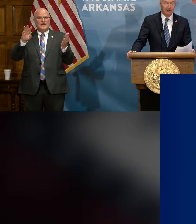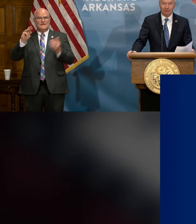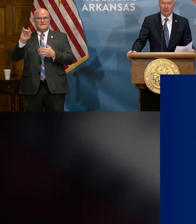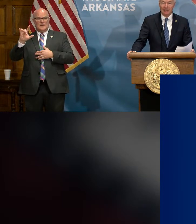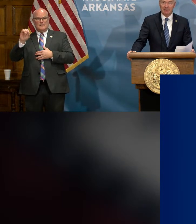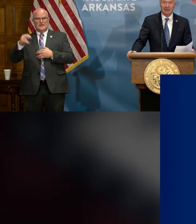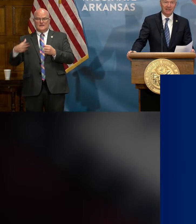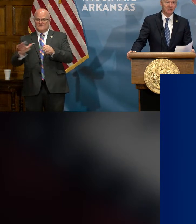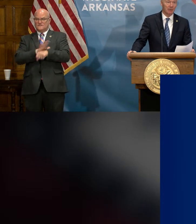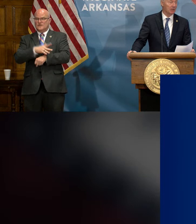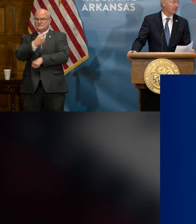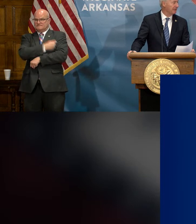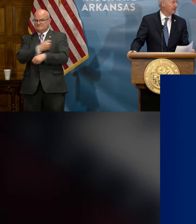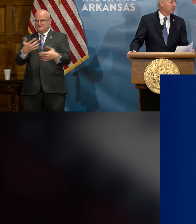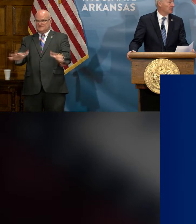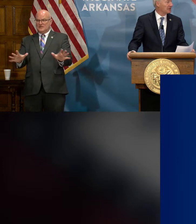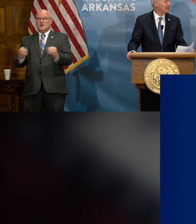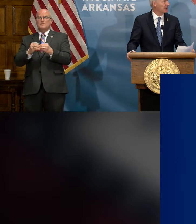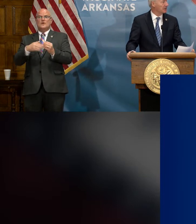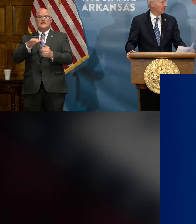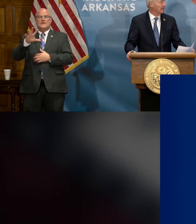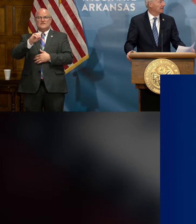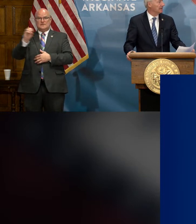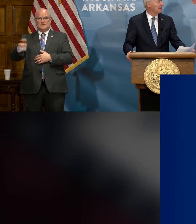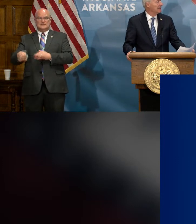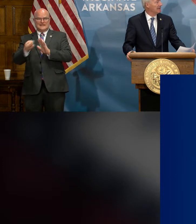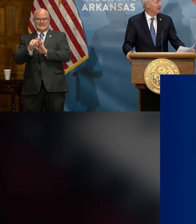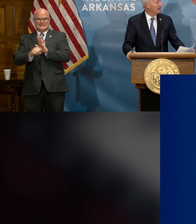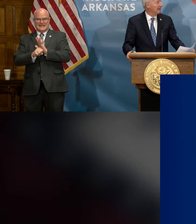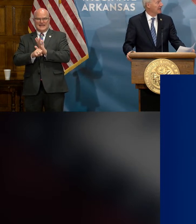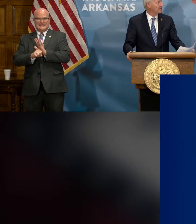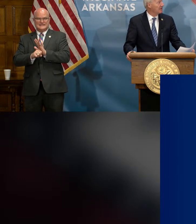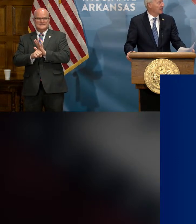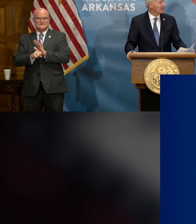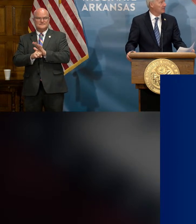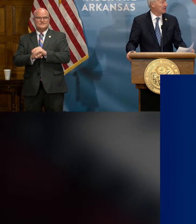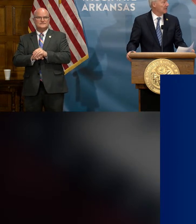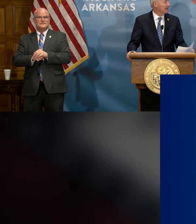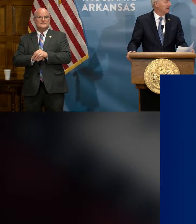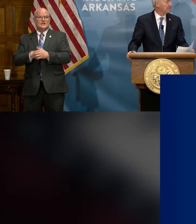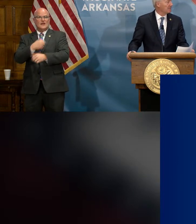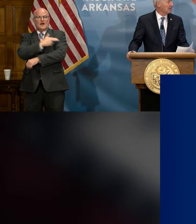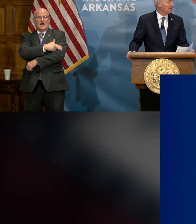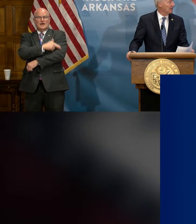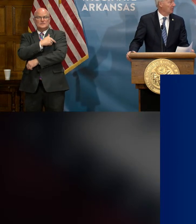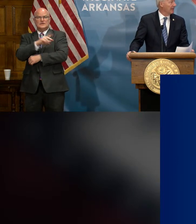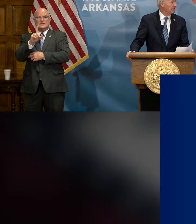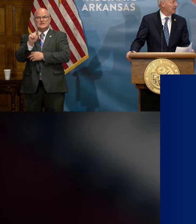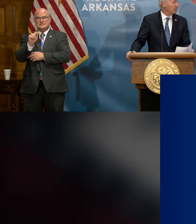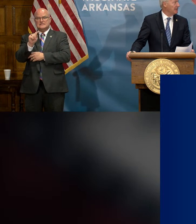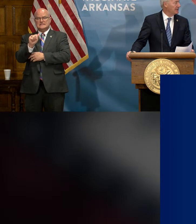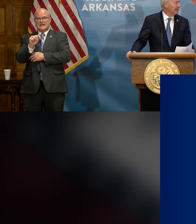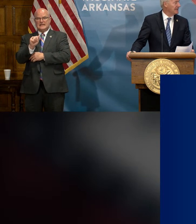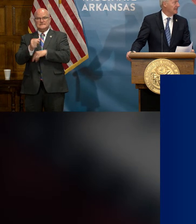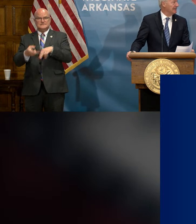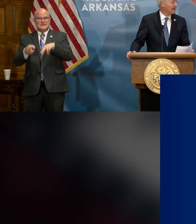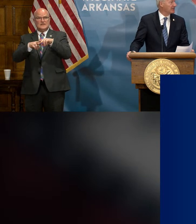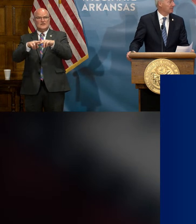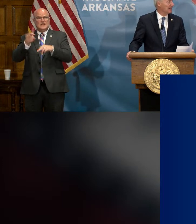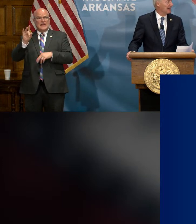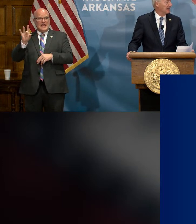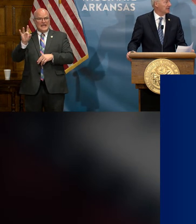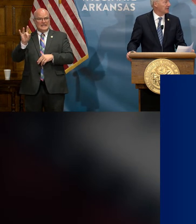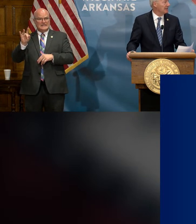million now that are fully immunized, well over 50% of our state. Next, hospital data. We have an increase of